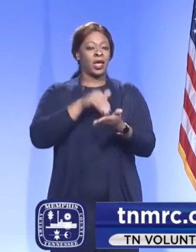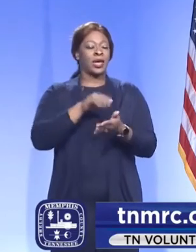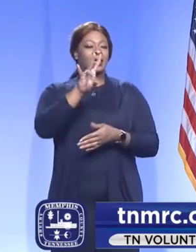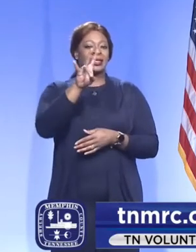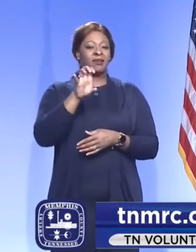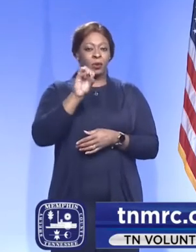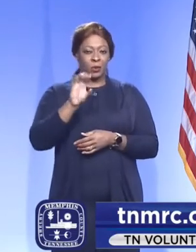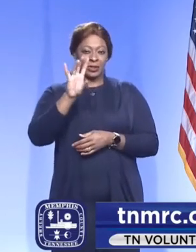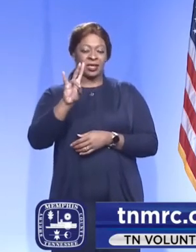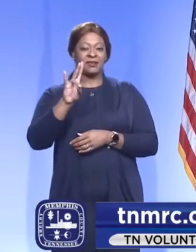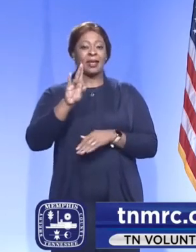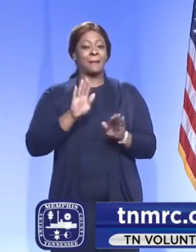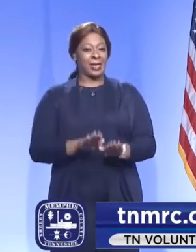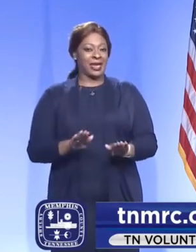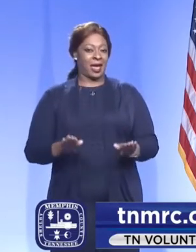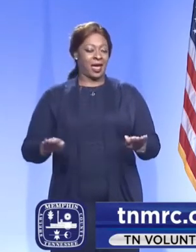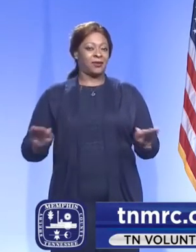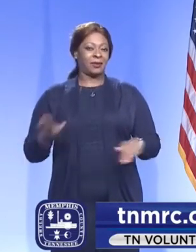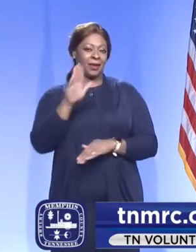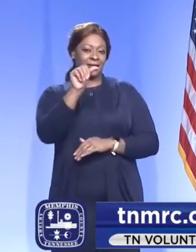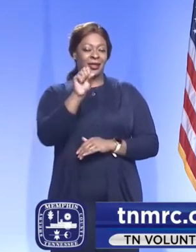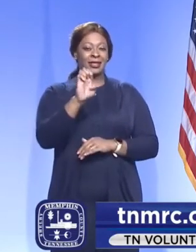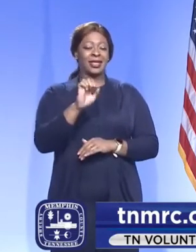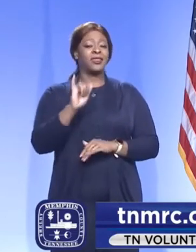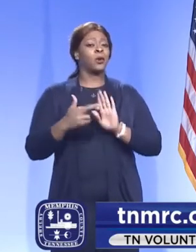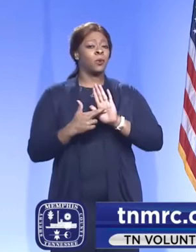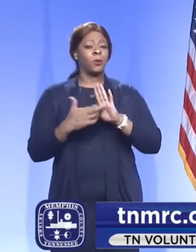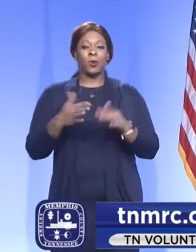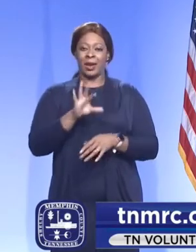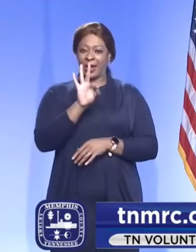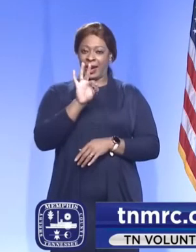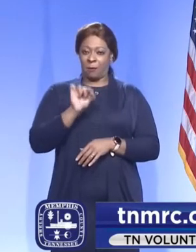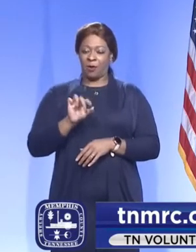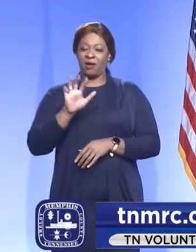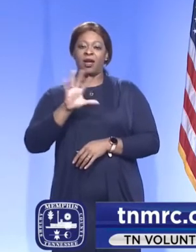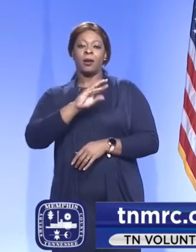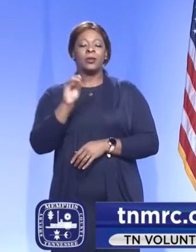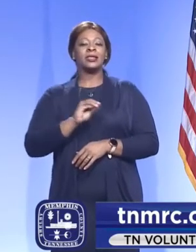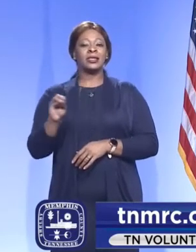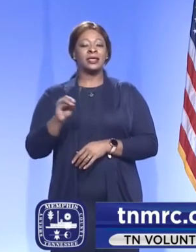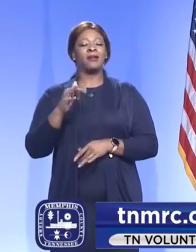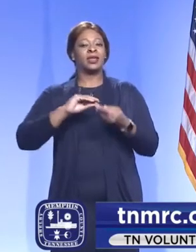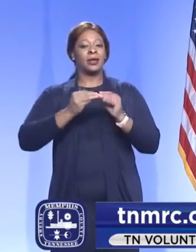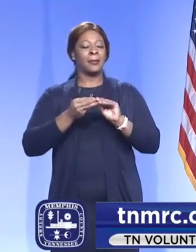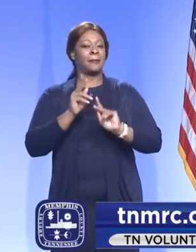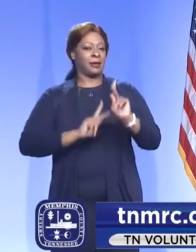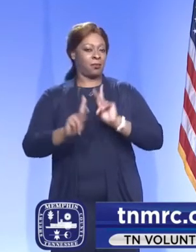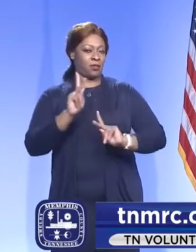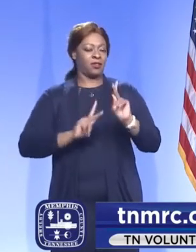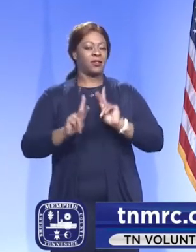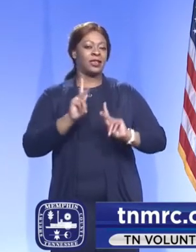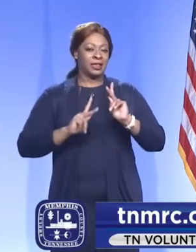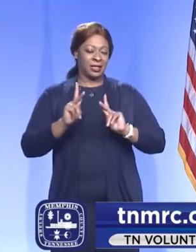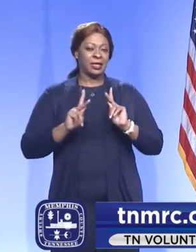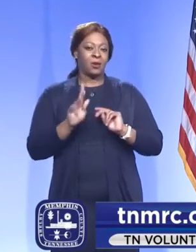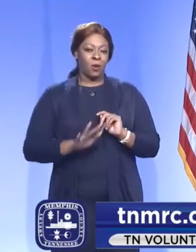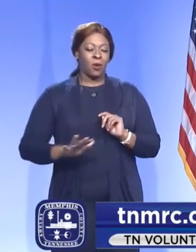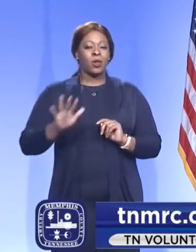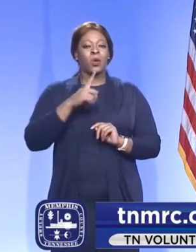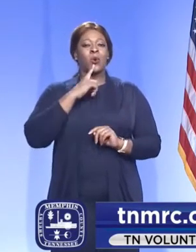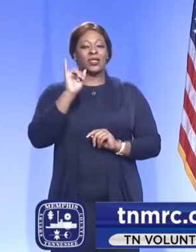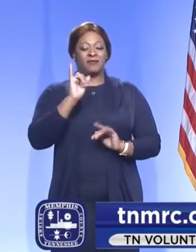2,707 pediatric cases, and that represents 9.5% of the population of